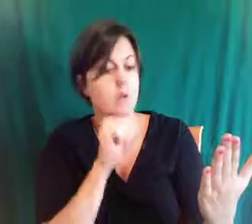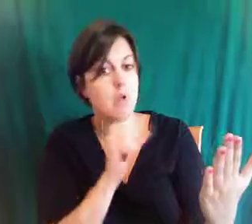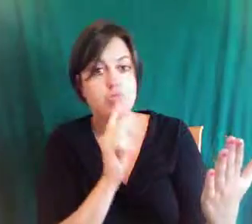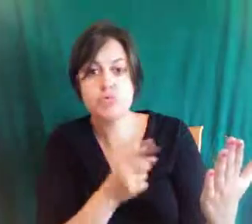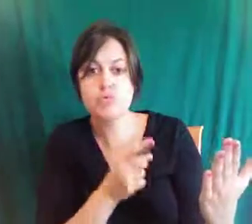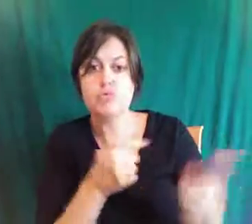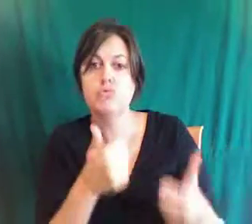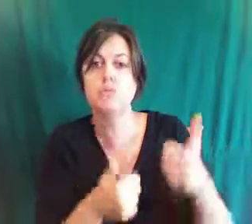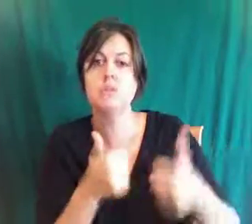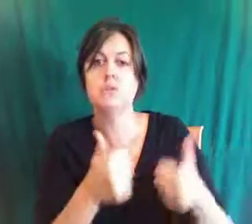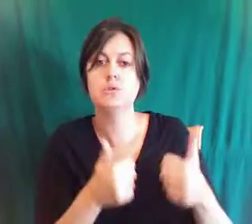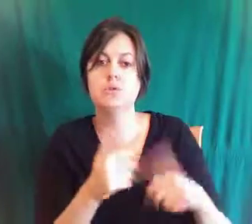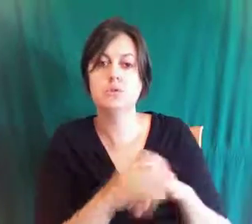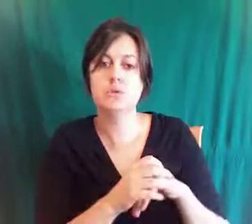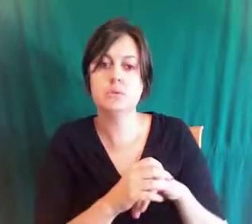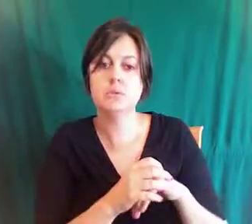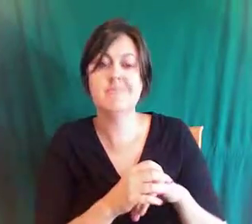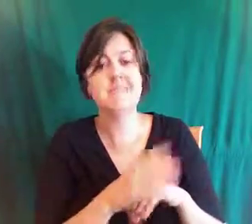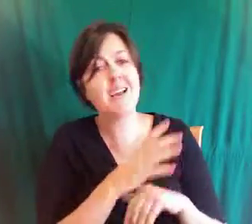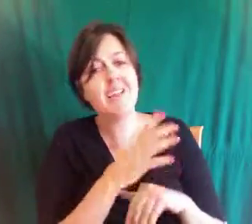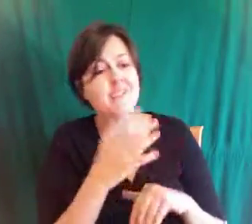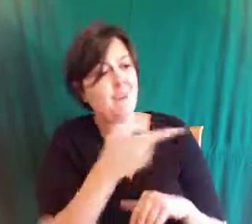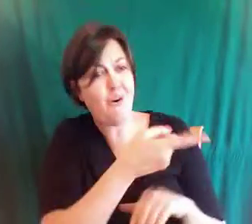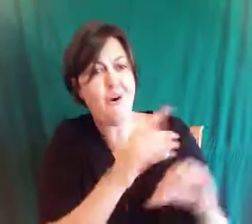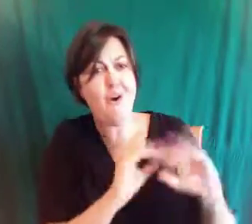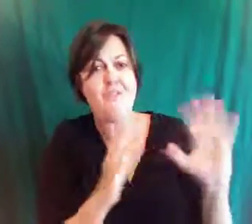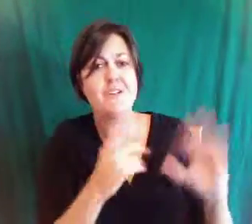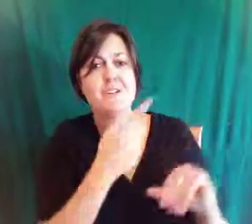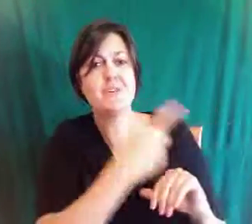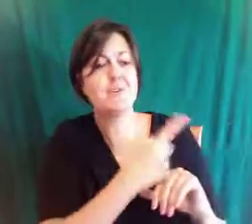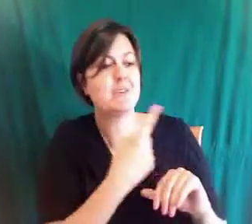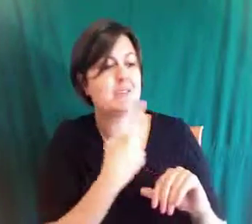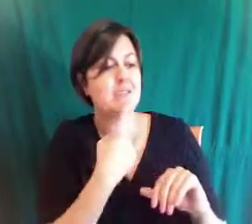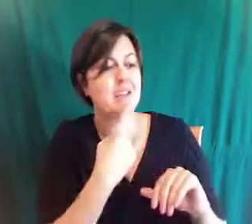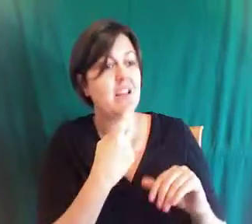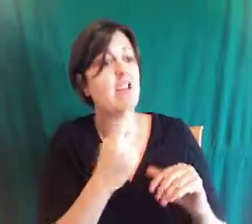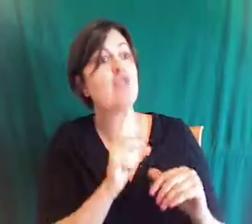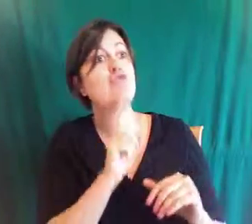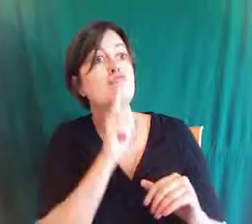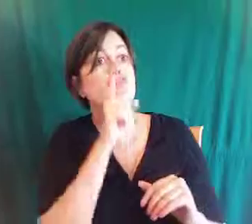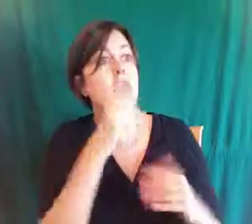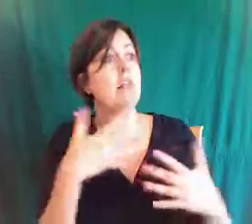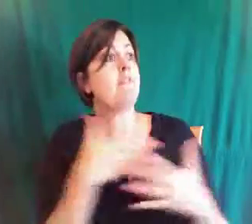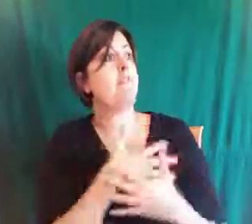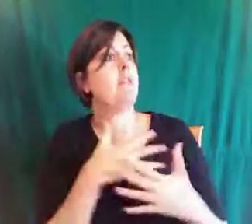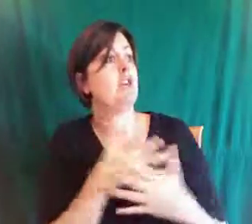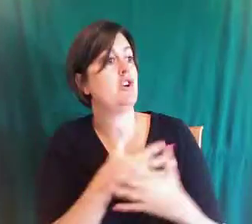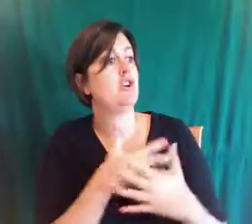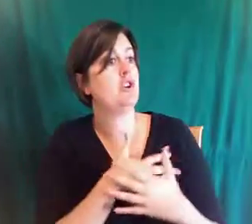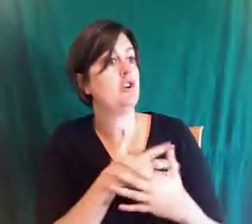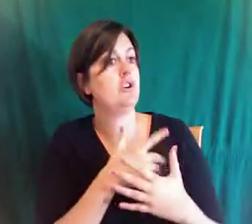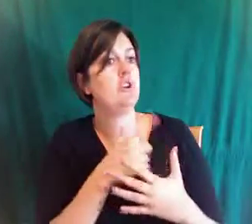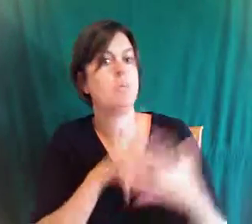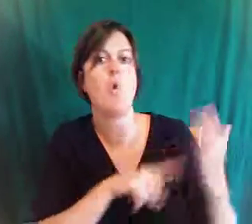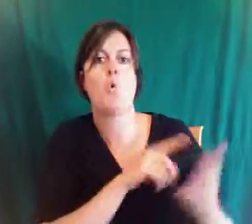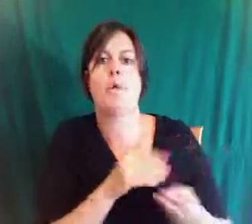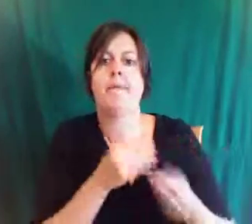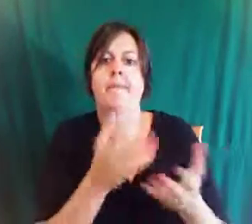that fear is only as real as you bring the life to it. And so get it out of your head and you get it onto paper, you